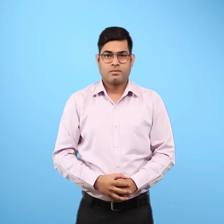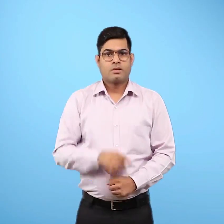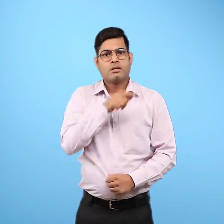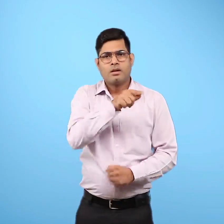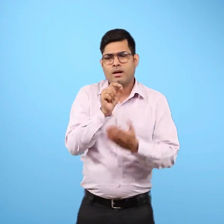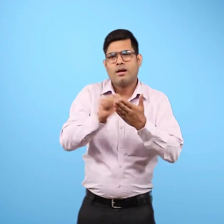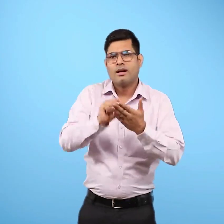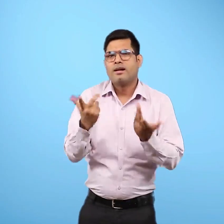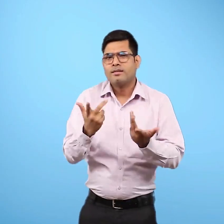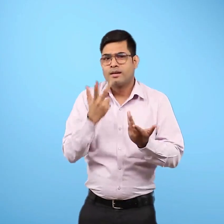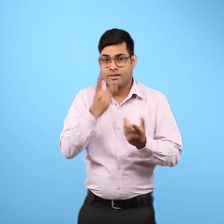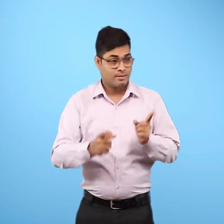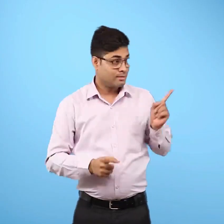He wrote